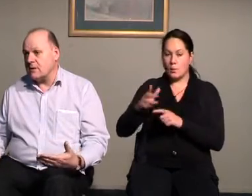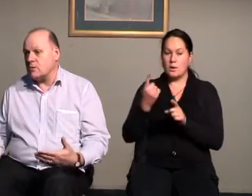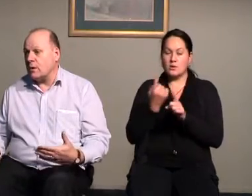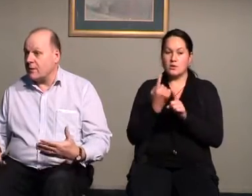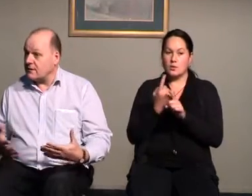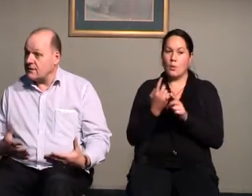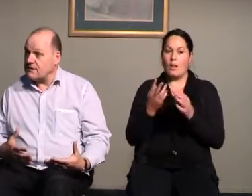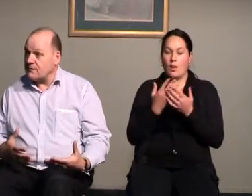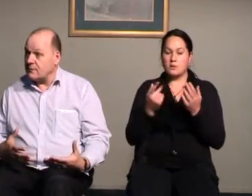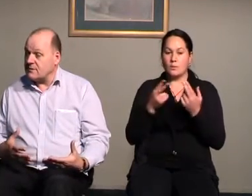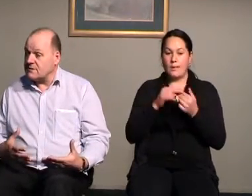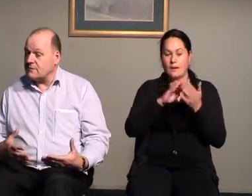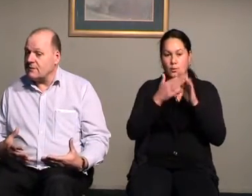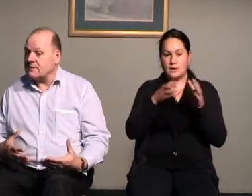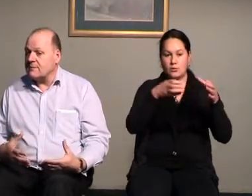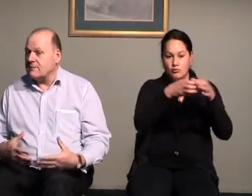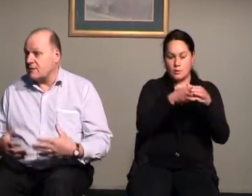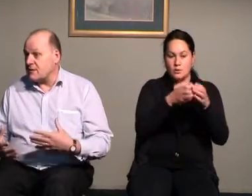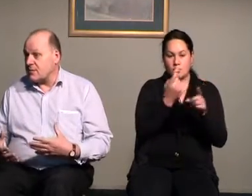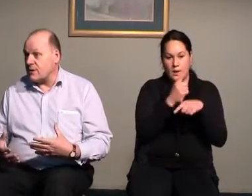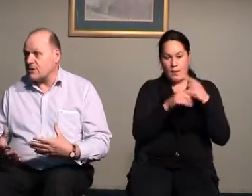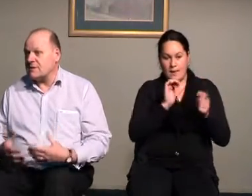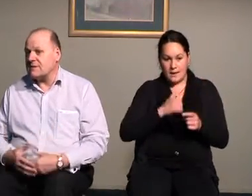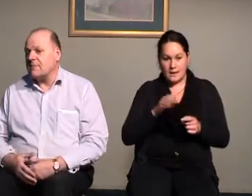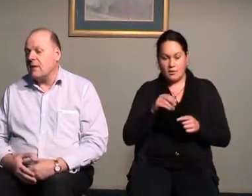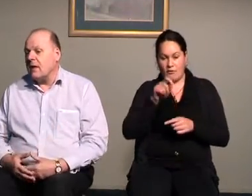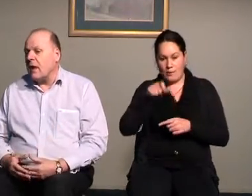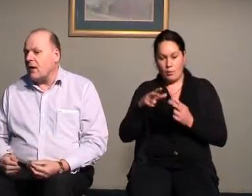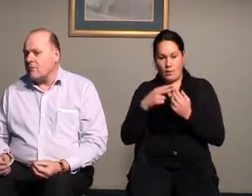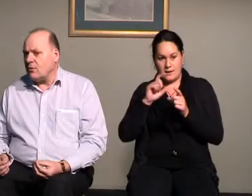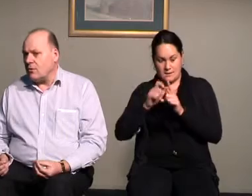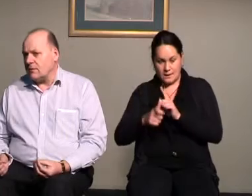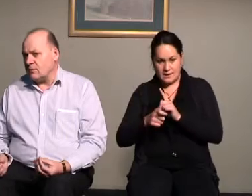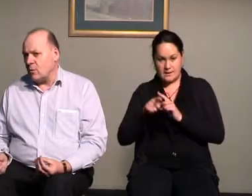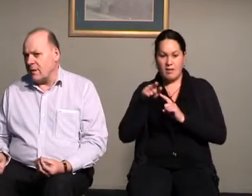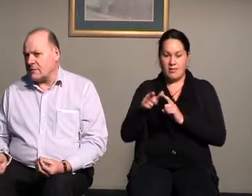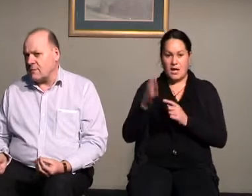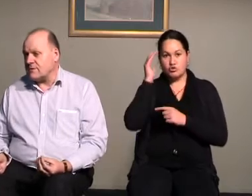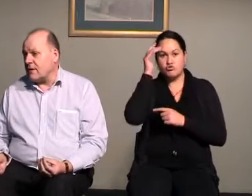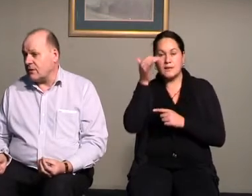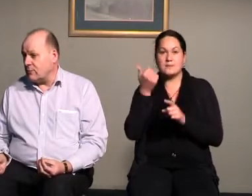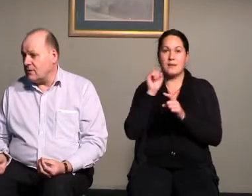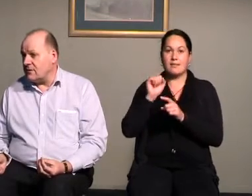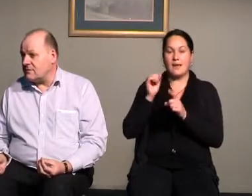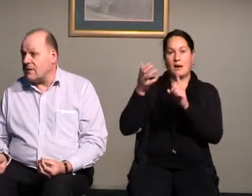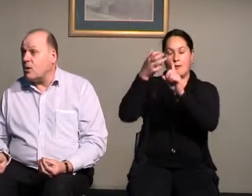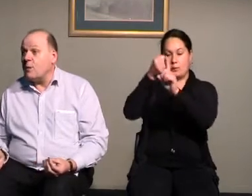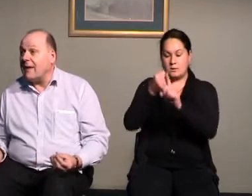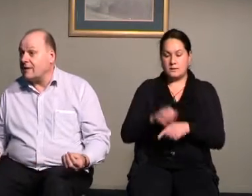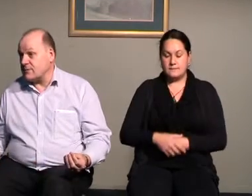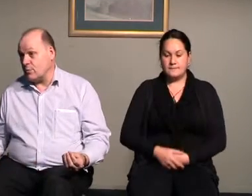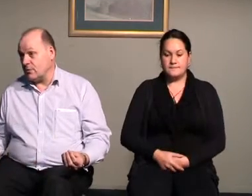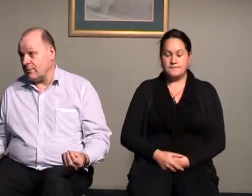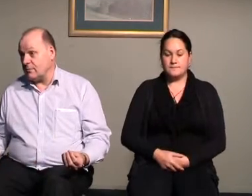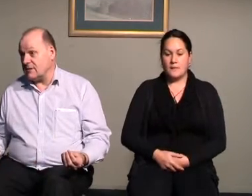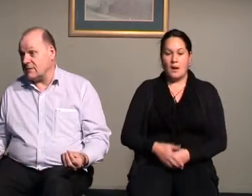groups, talking about the needs of people with disabilities, their aspirations. And I've not, in all my experience, found a community that have said, no, we